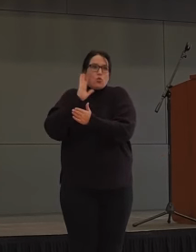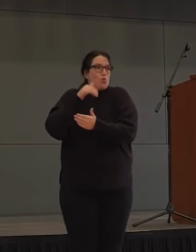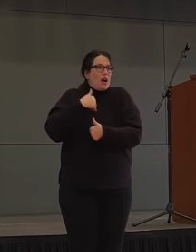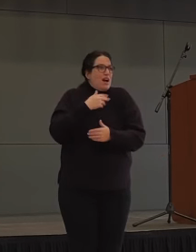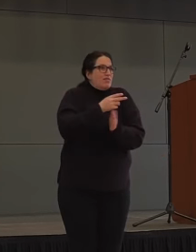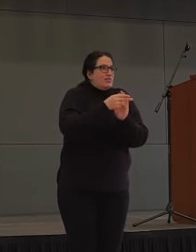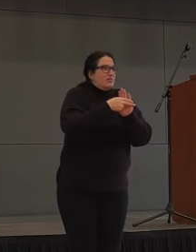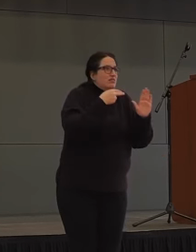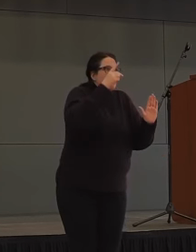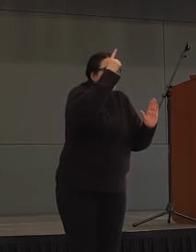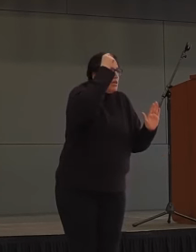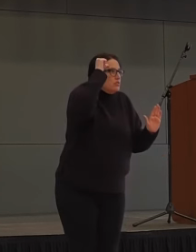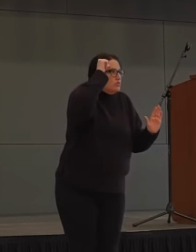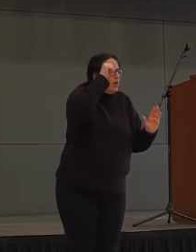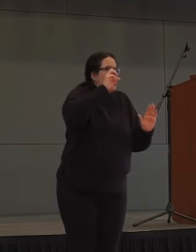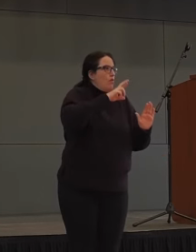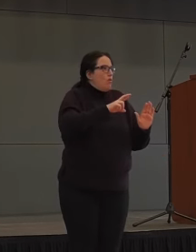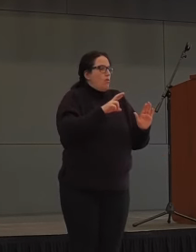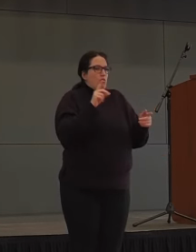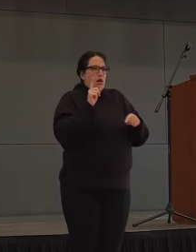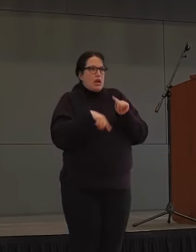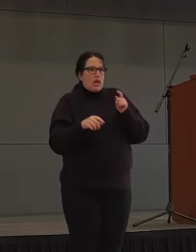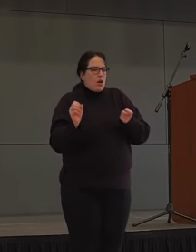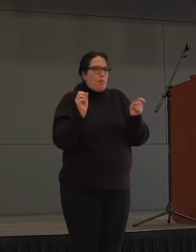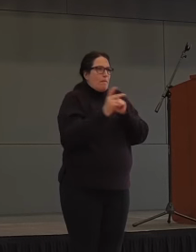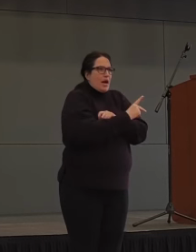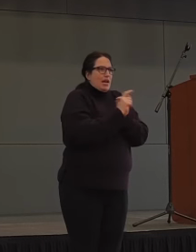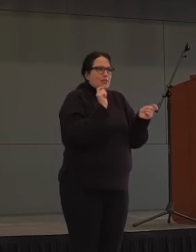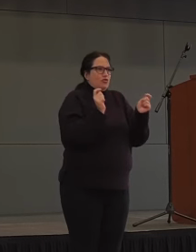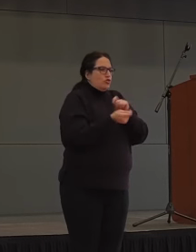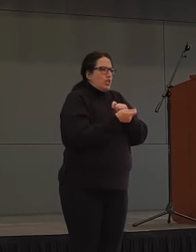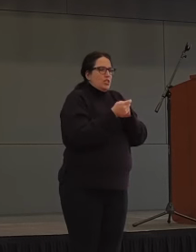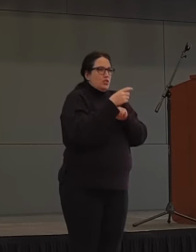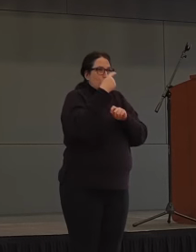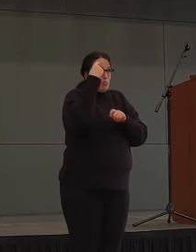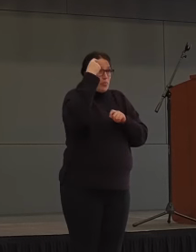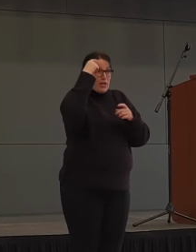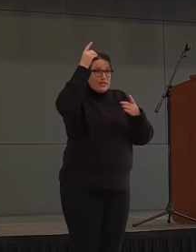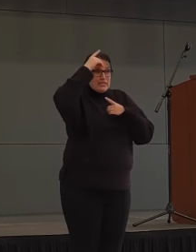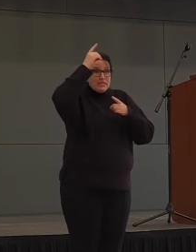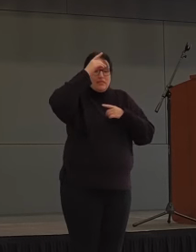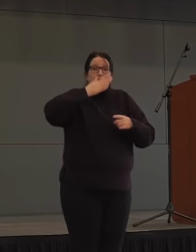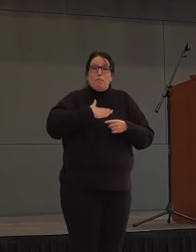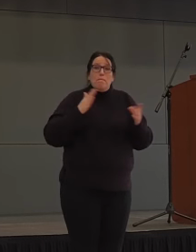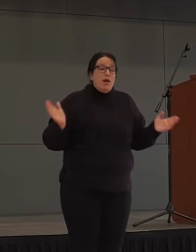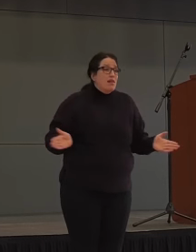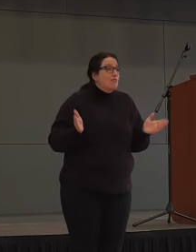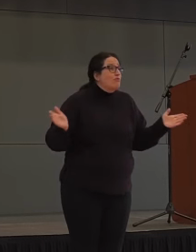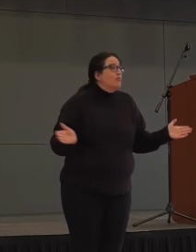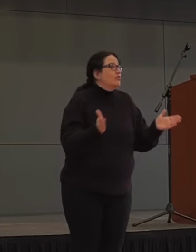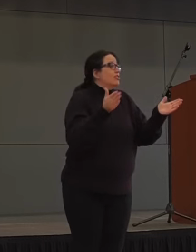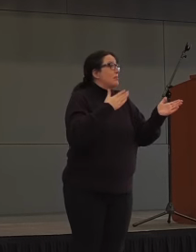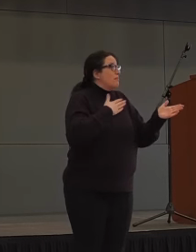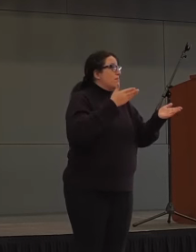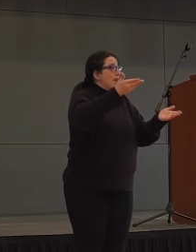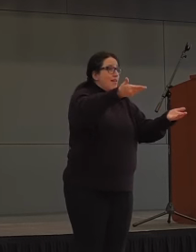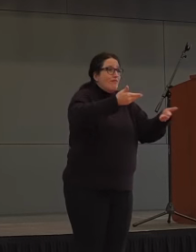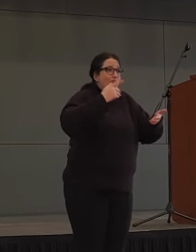dementia, some sort of irreversible illness. My encouragement to all of